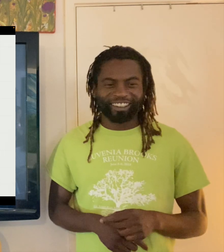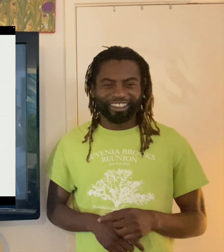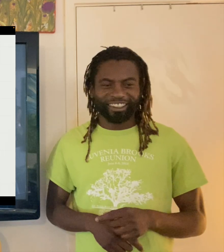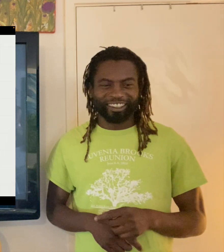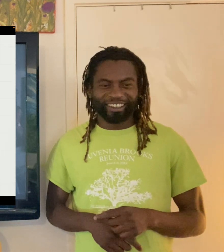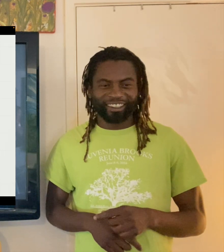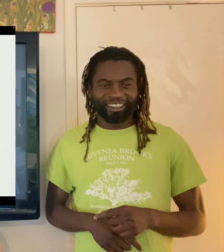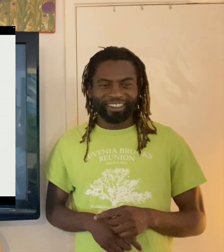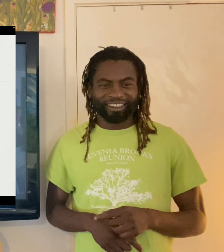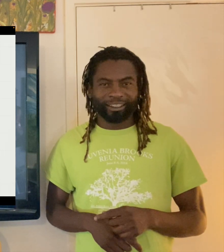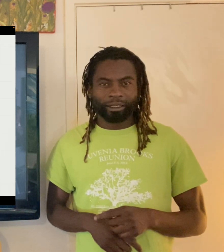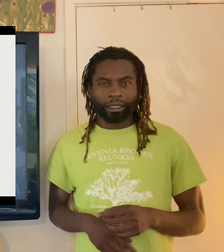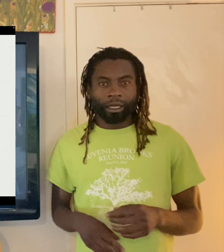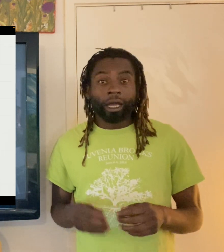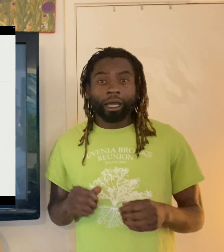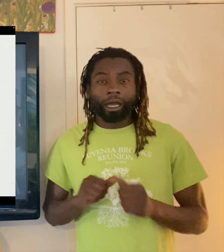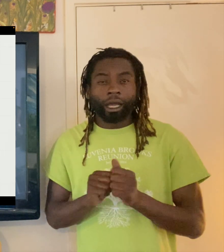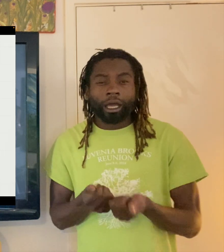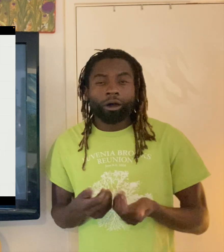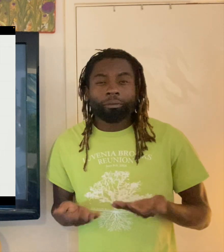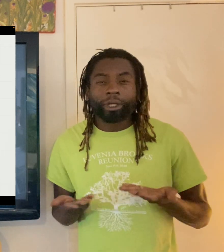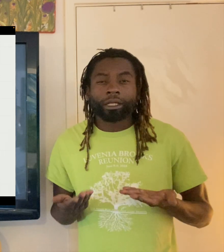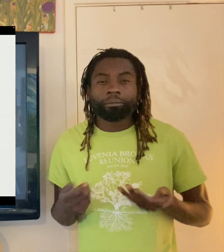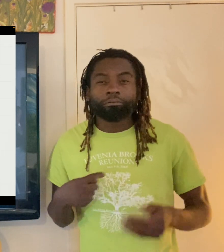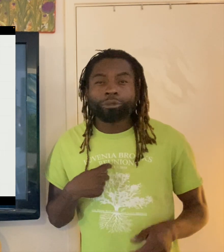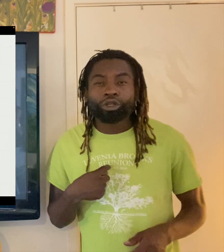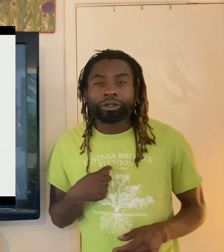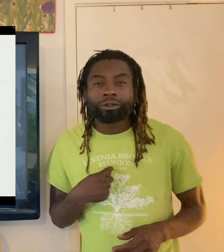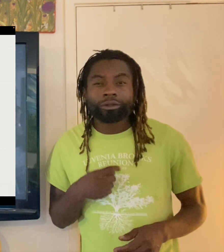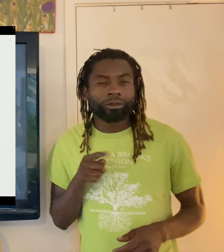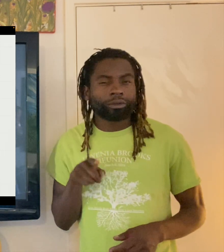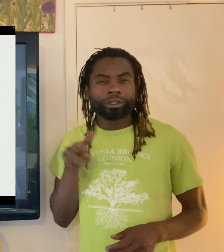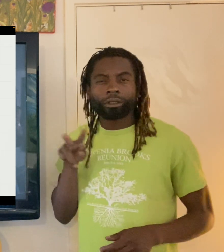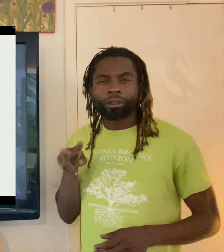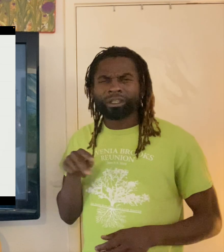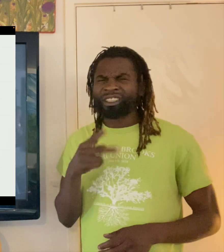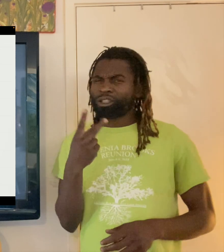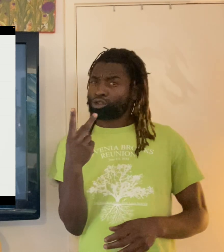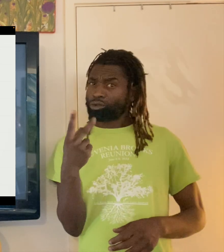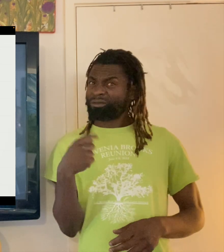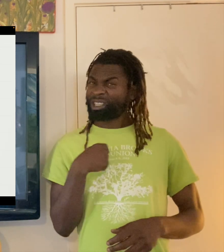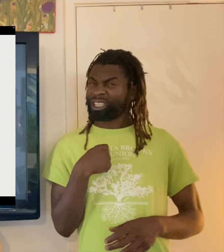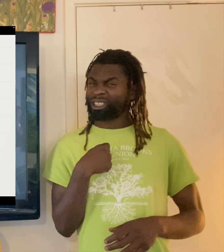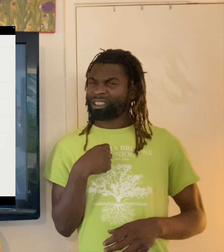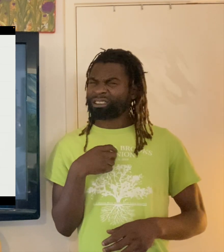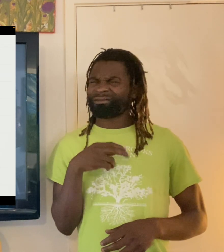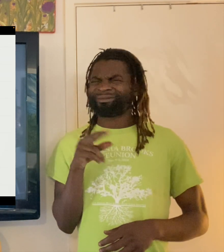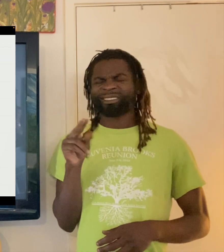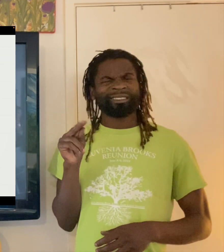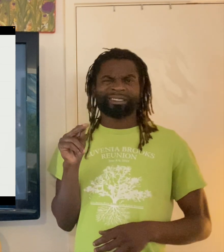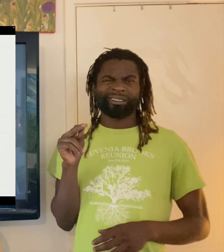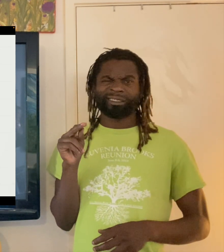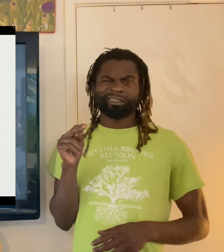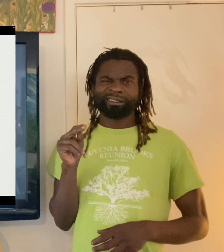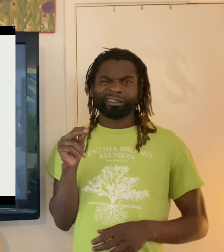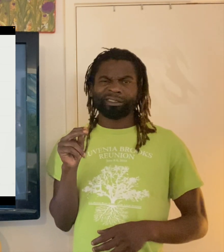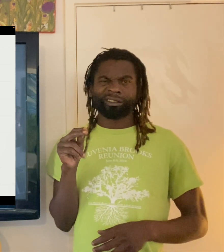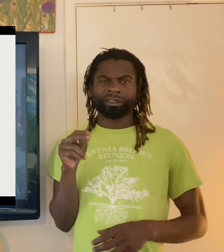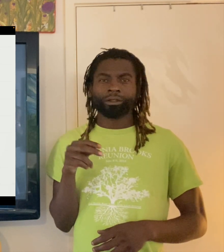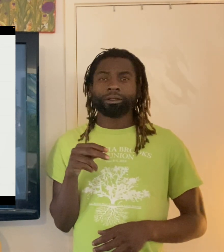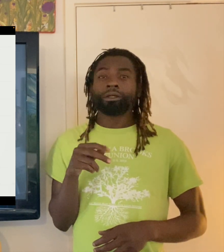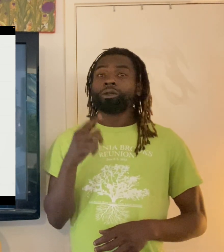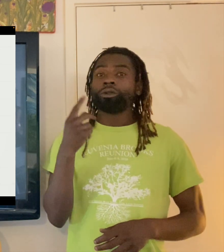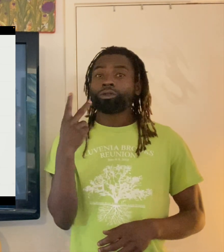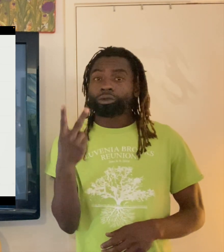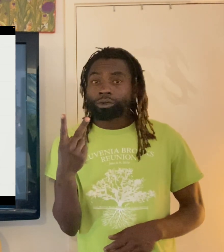How many me's do you see? Are there 2 me's? No, not really. There are